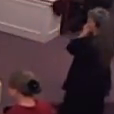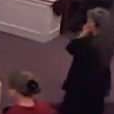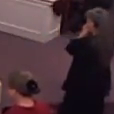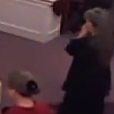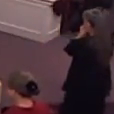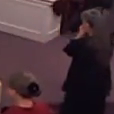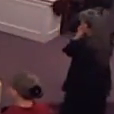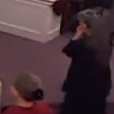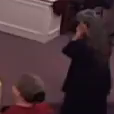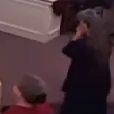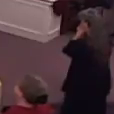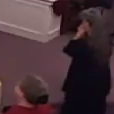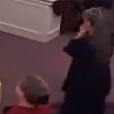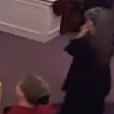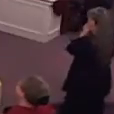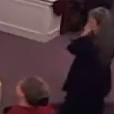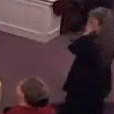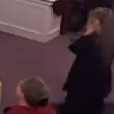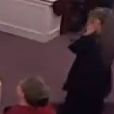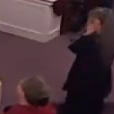today.